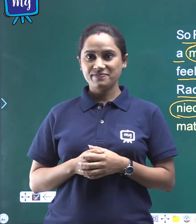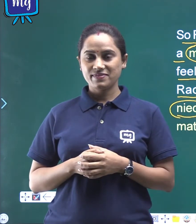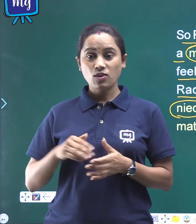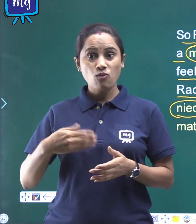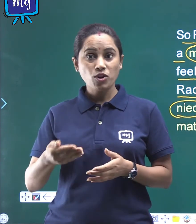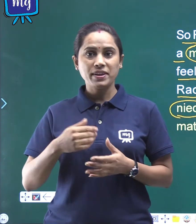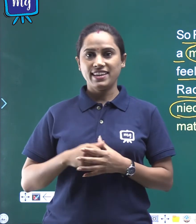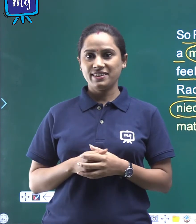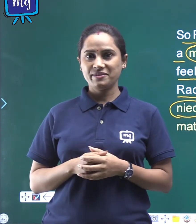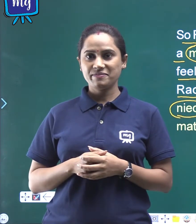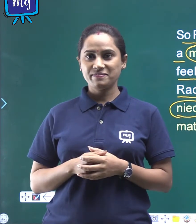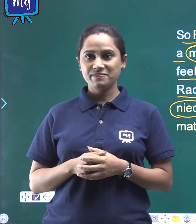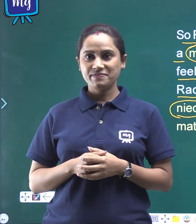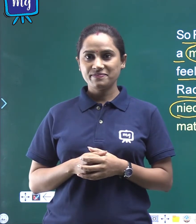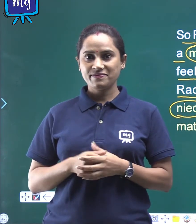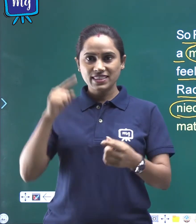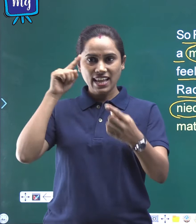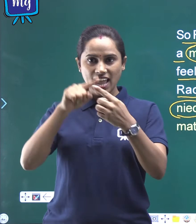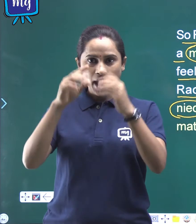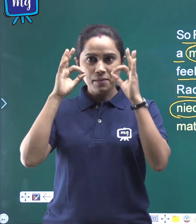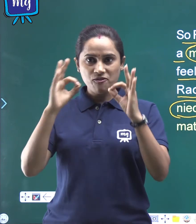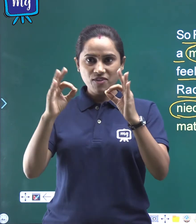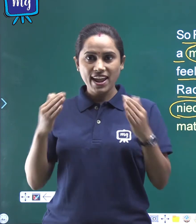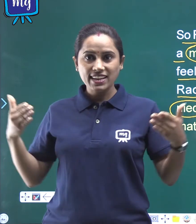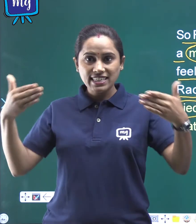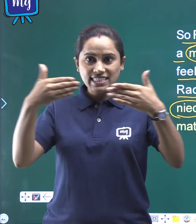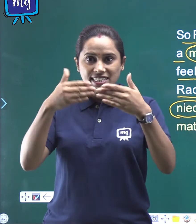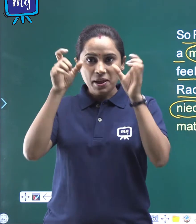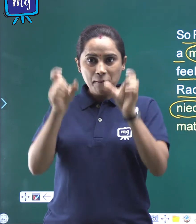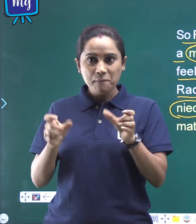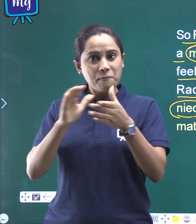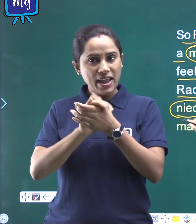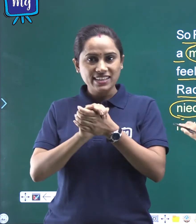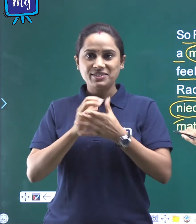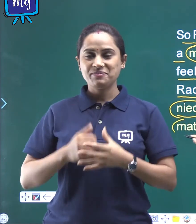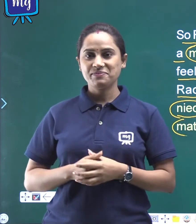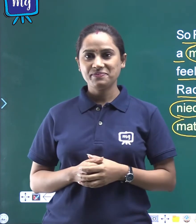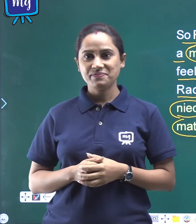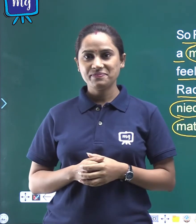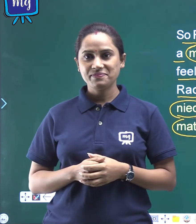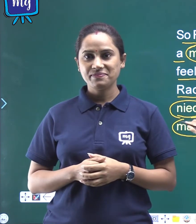would be a perfect match